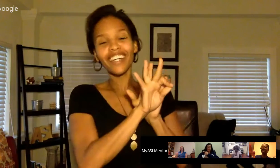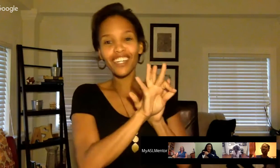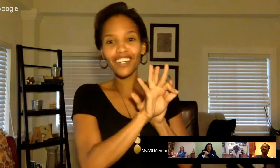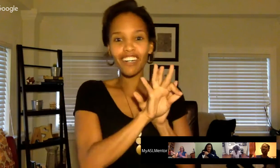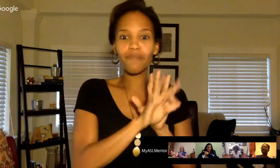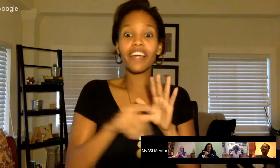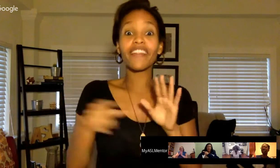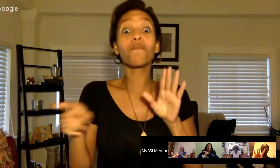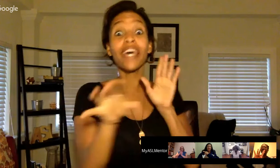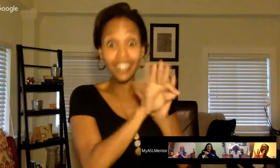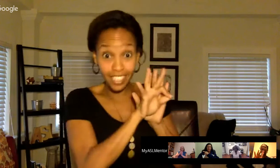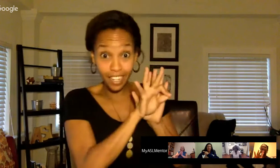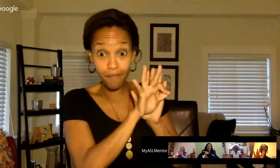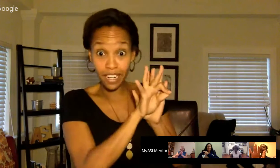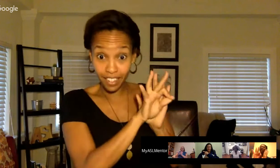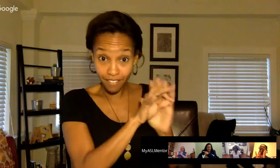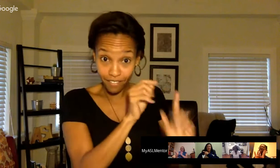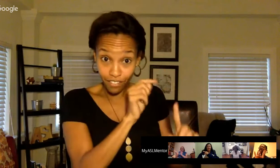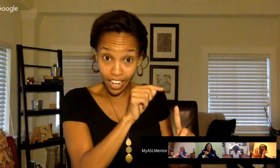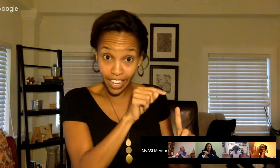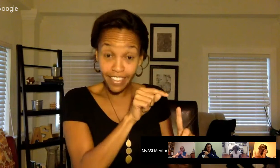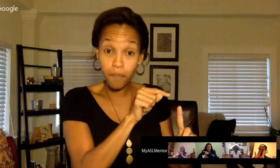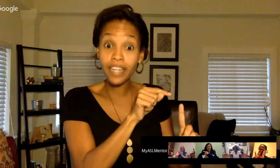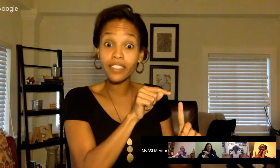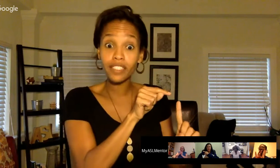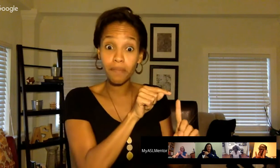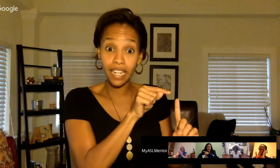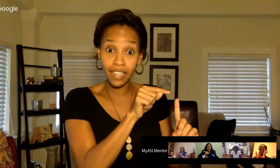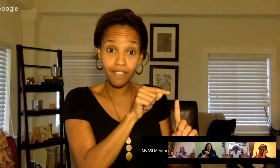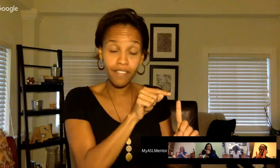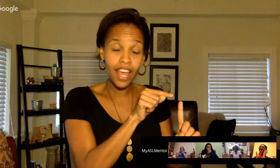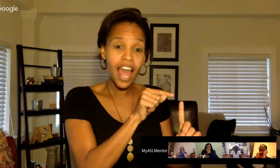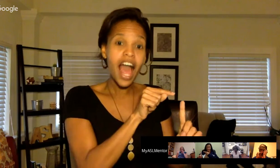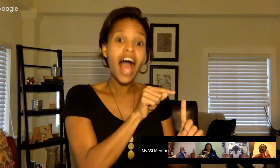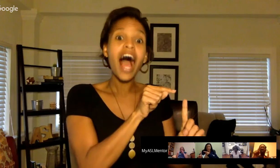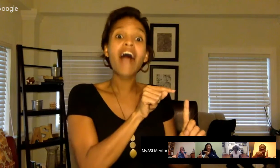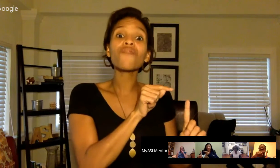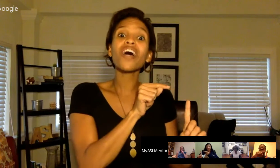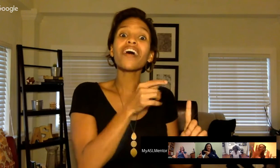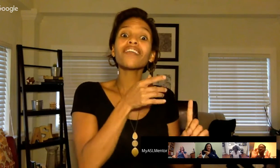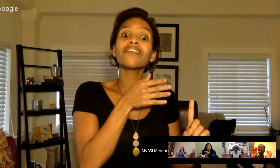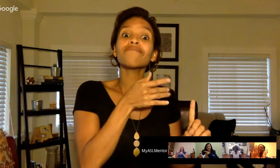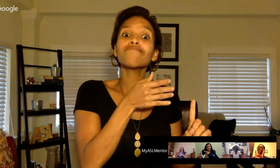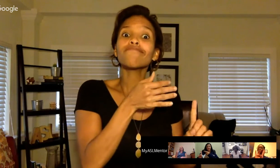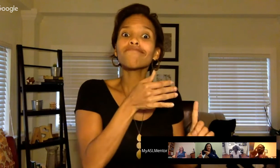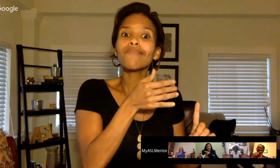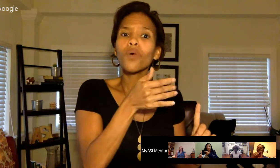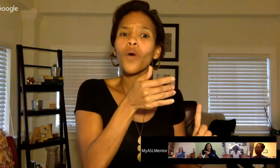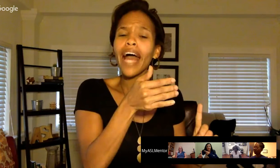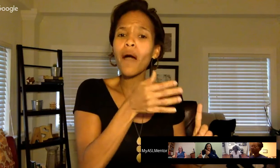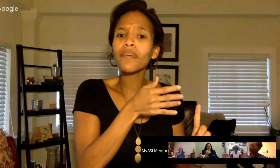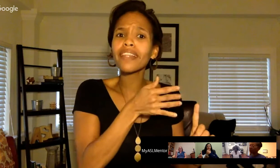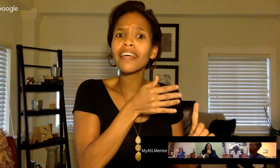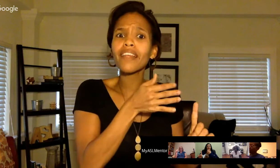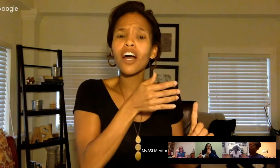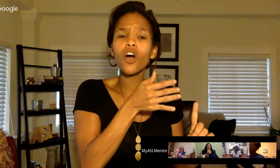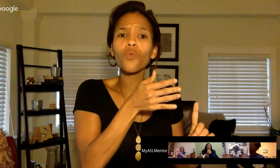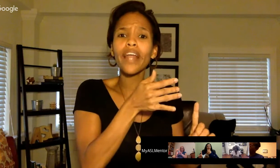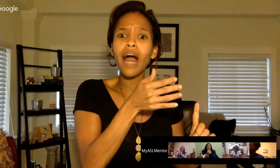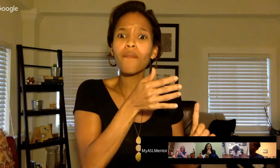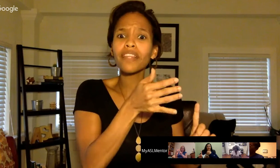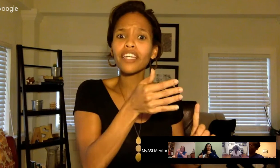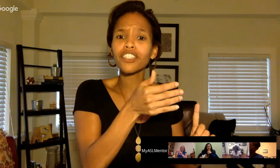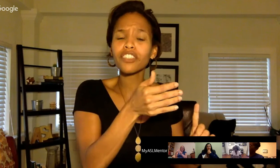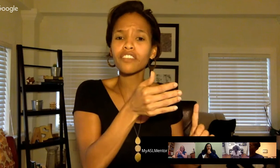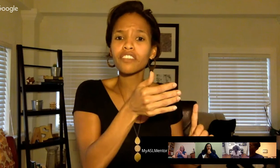Right, very good, everybody. They picked somebody, right? They picked somebody, and then what happened? And then